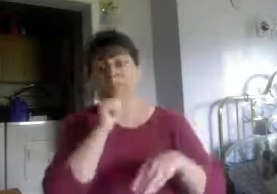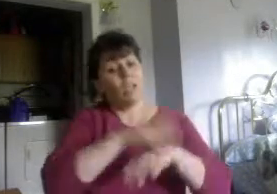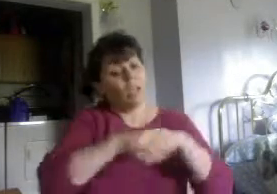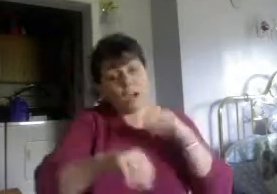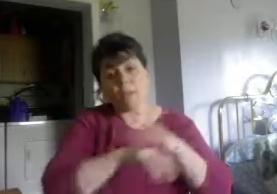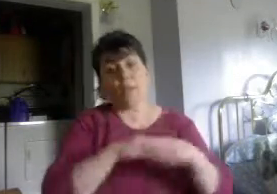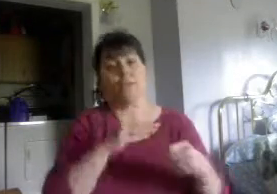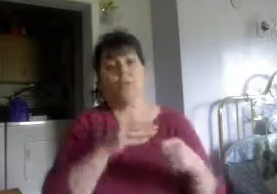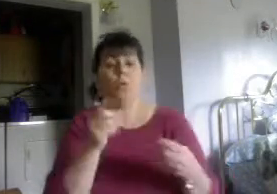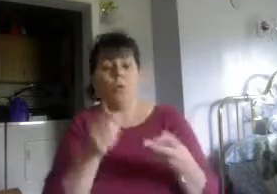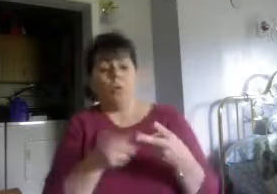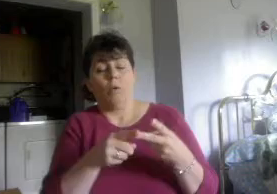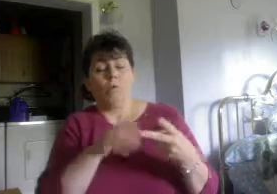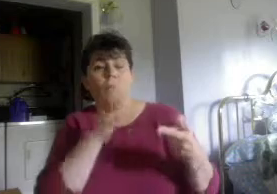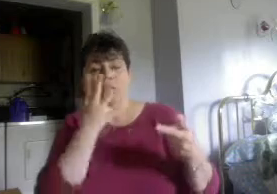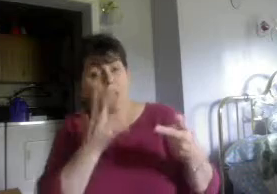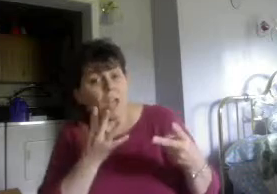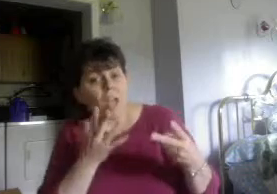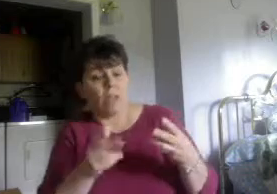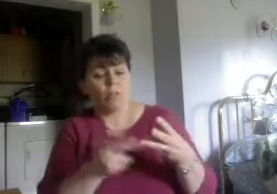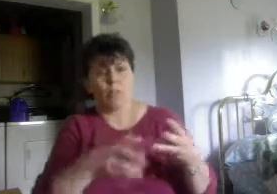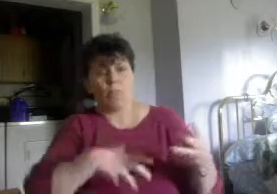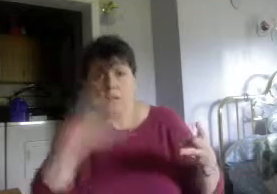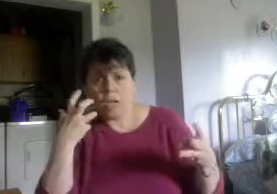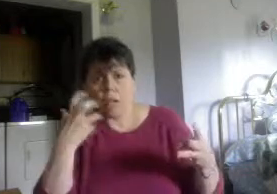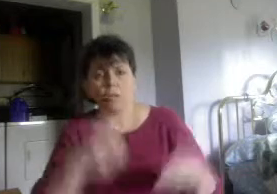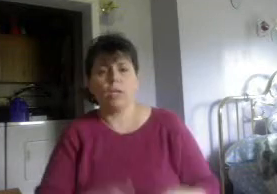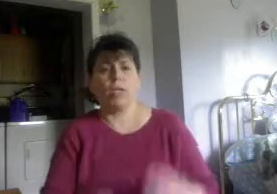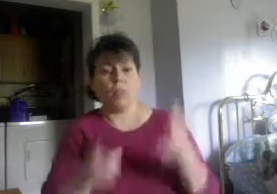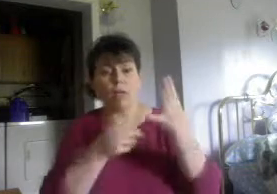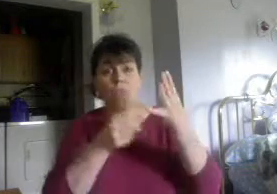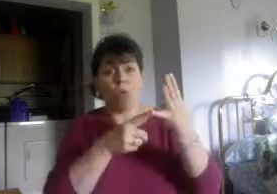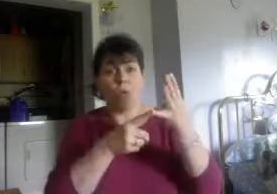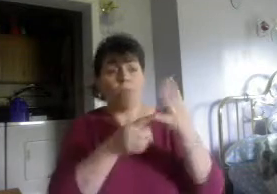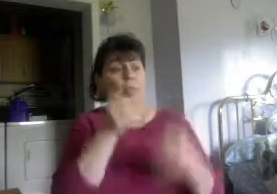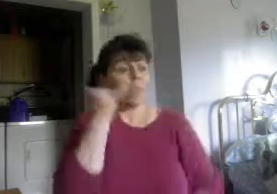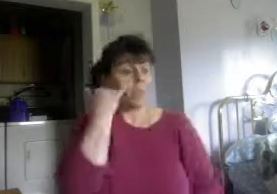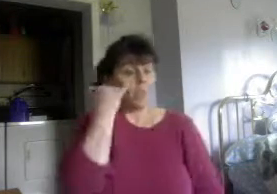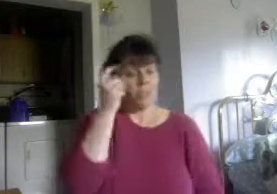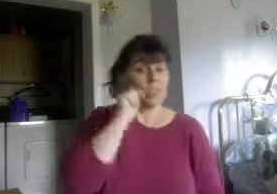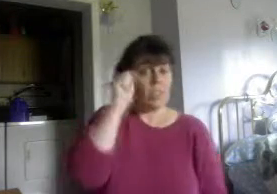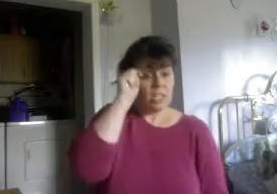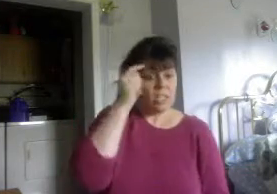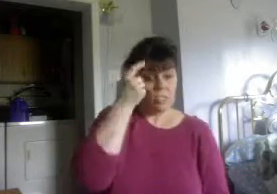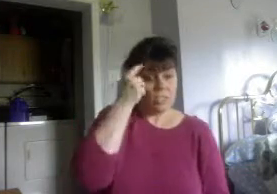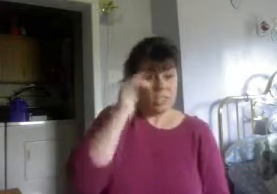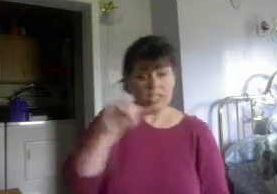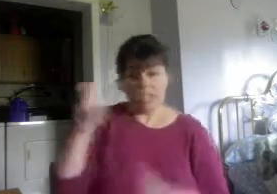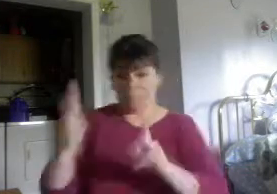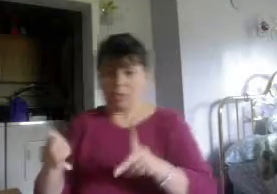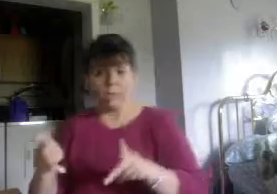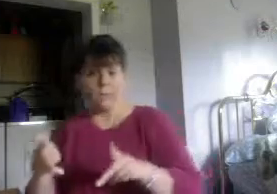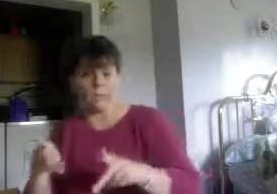And then fourth, if the teen thinks that the person's reason or motivation for asking the question is screwed up in the first place, they